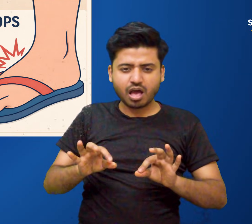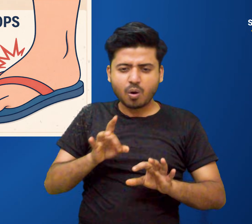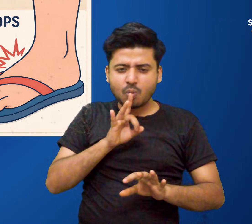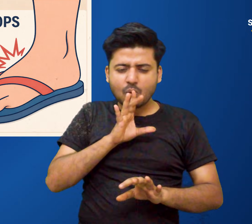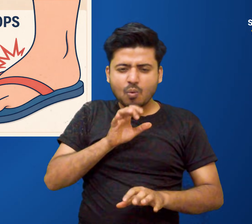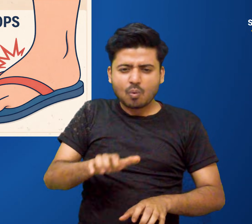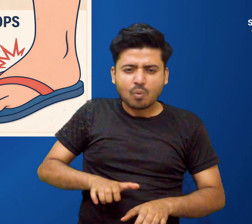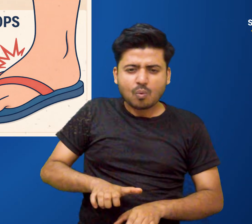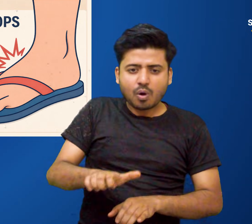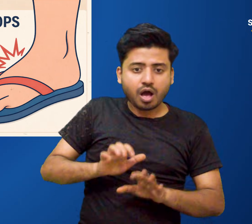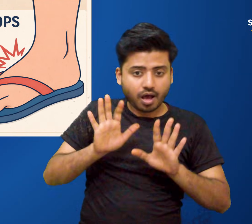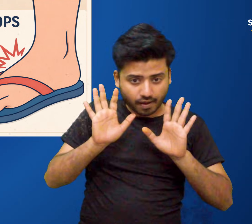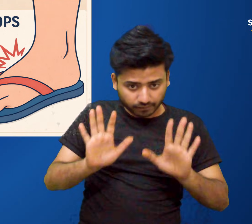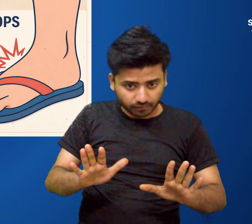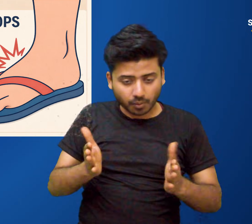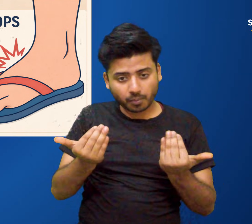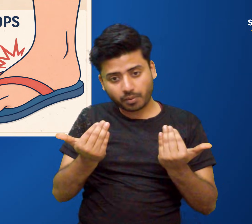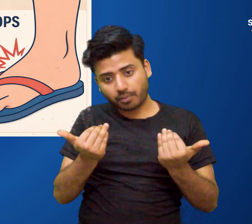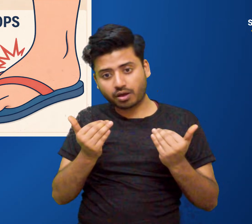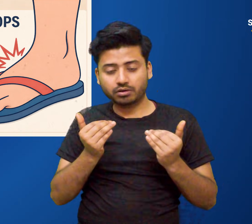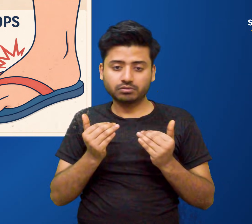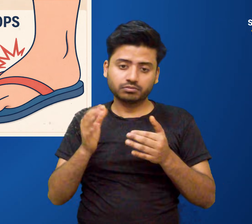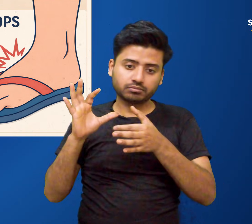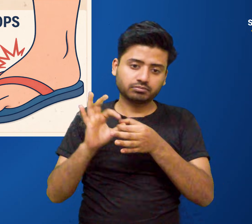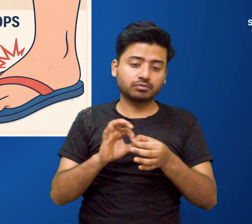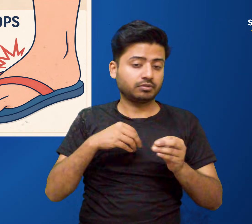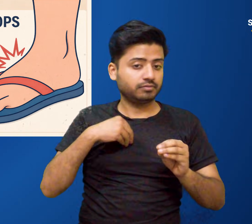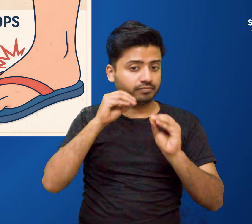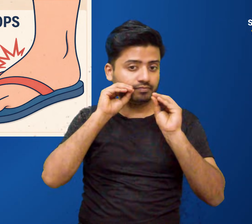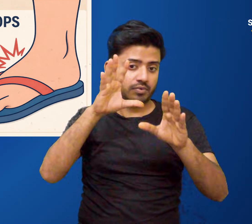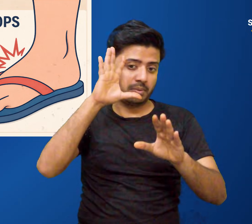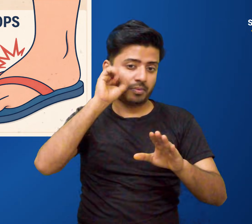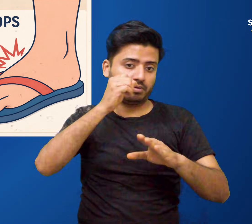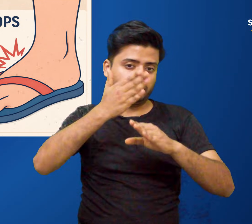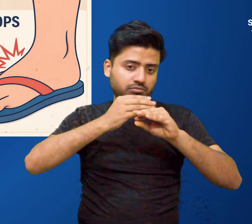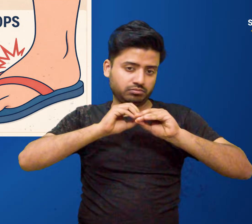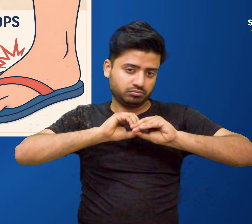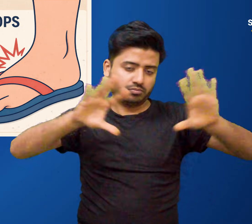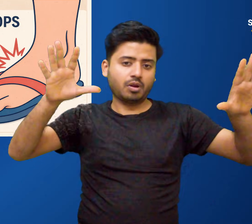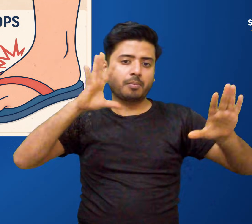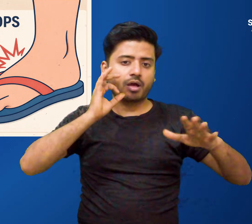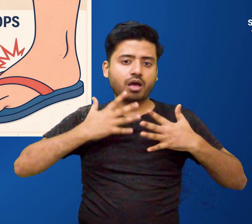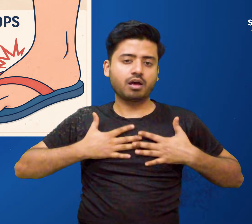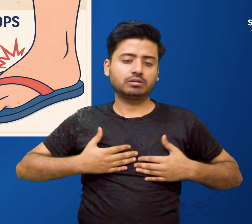and friction. The Y-shaped strap often rubs against the skin between your toes, leading